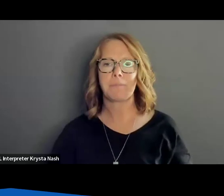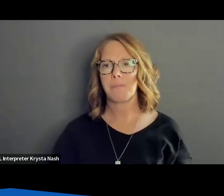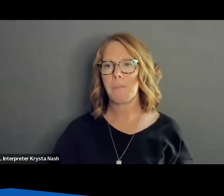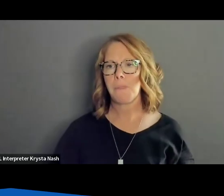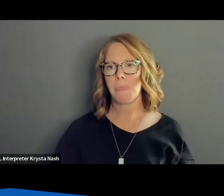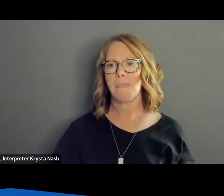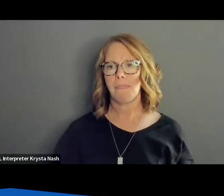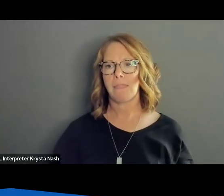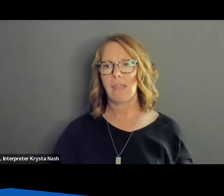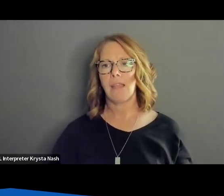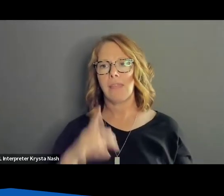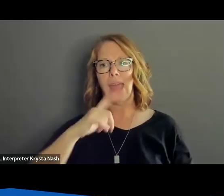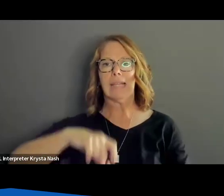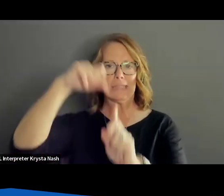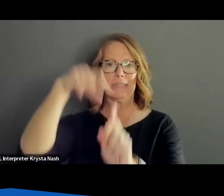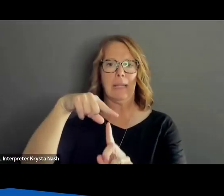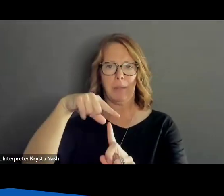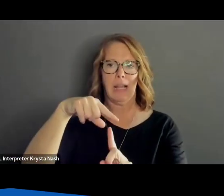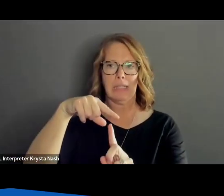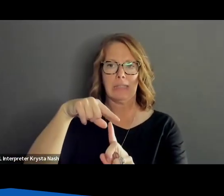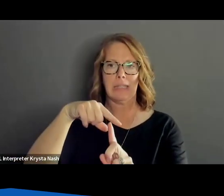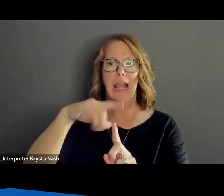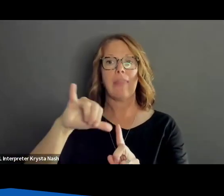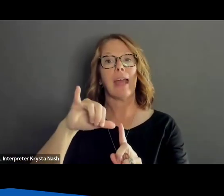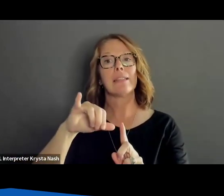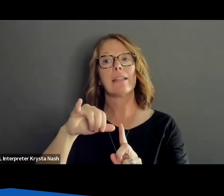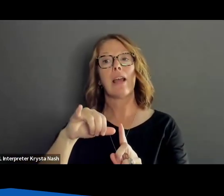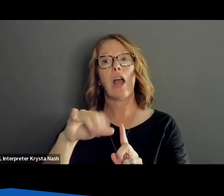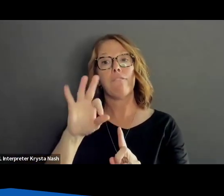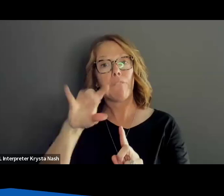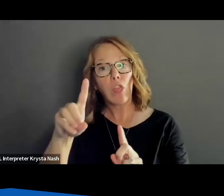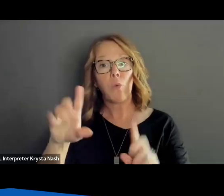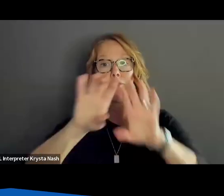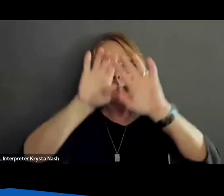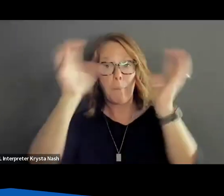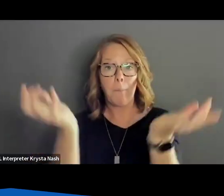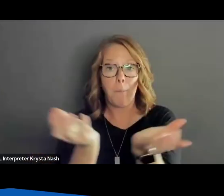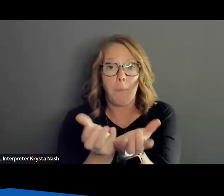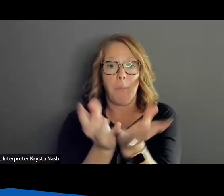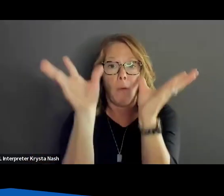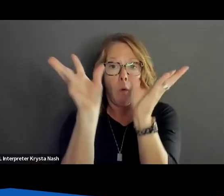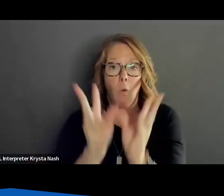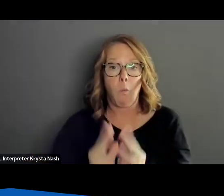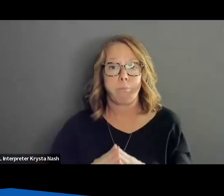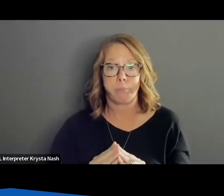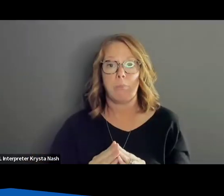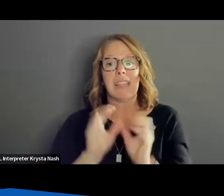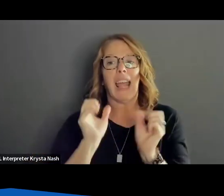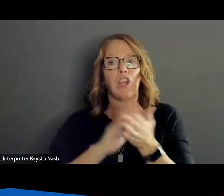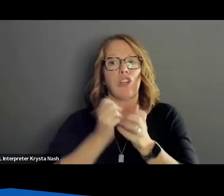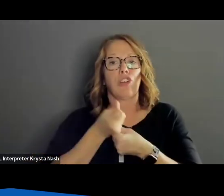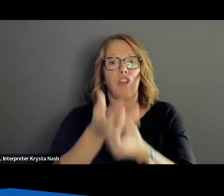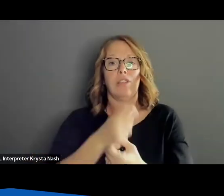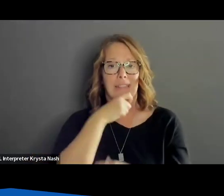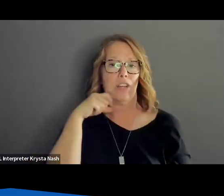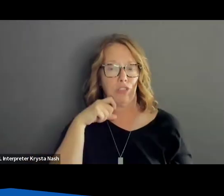product, which draws fluid from the bowel wall, which can also be very dehydrating. So another